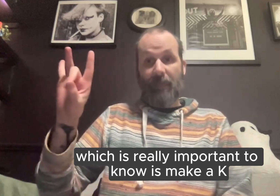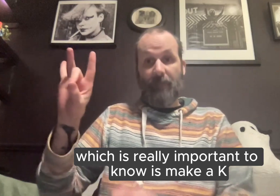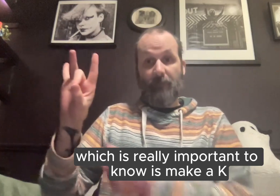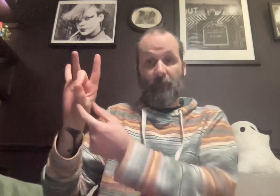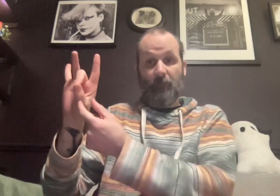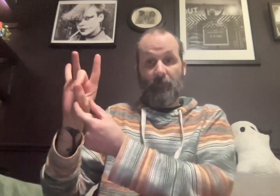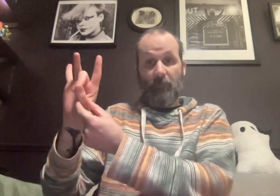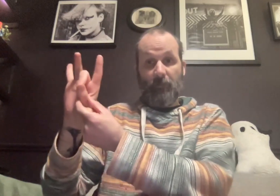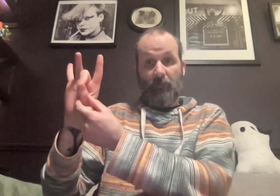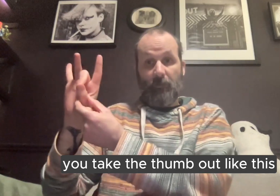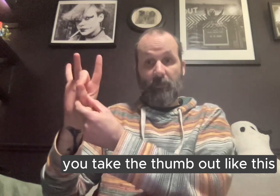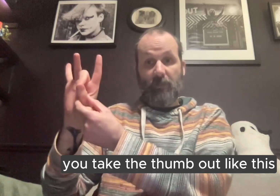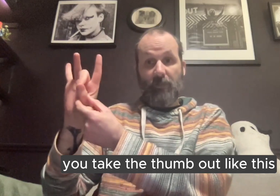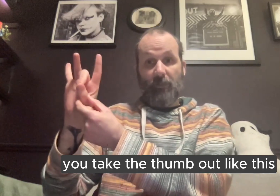K, you take the